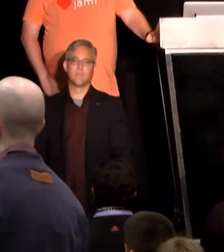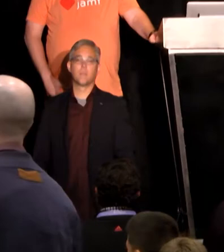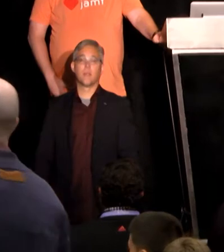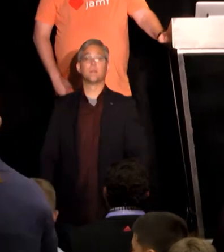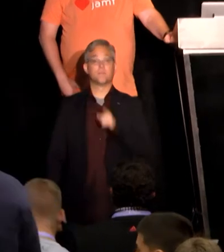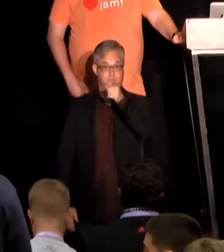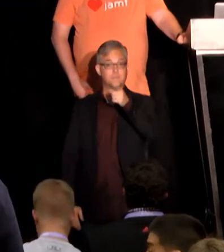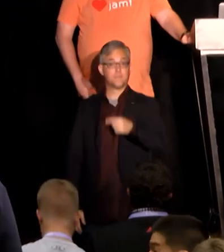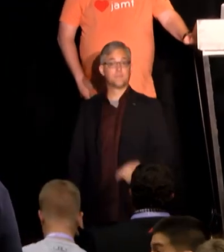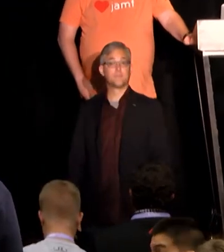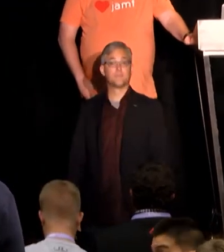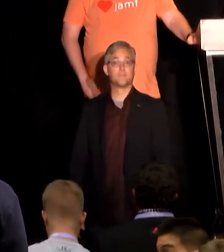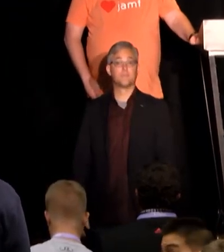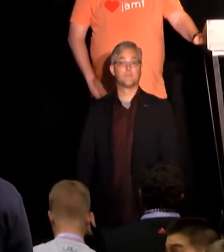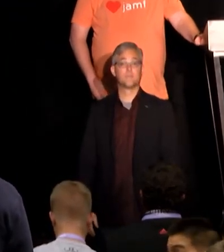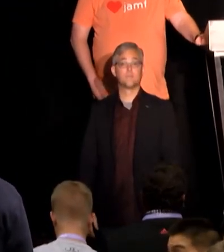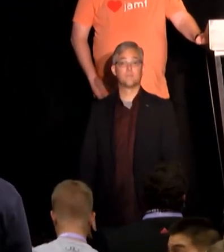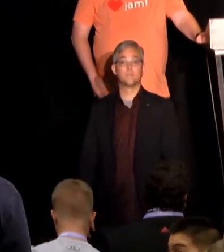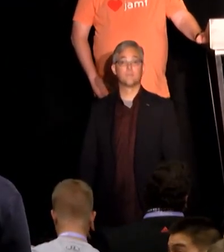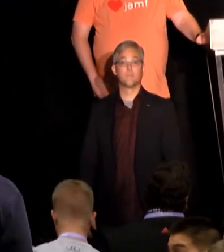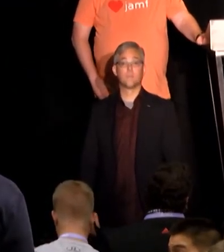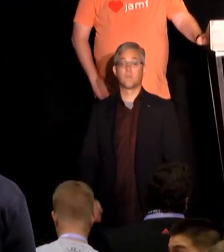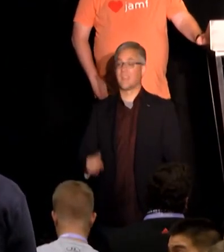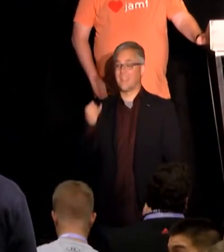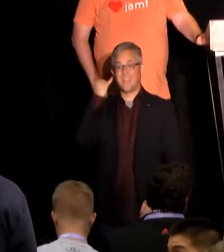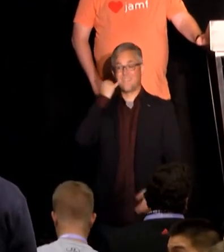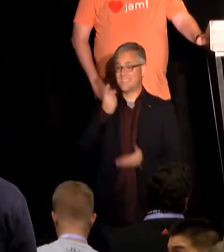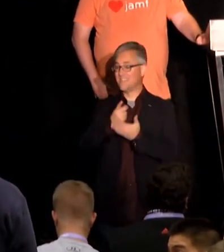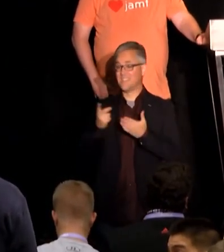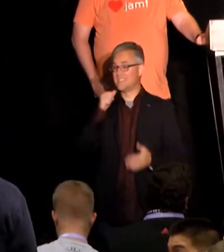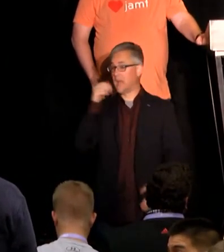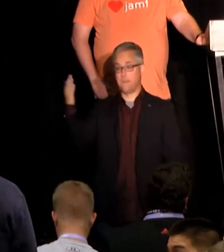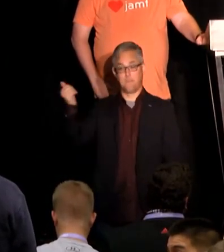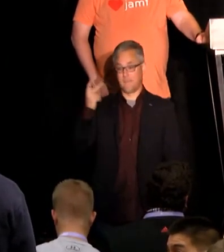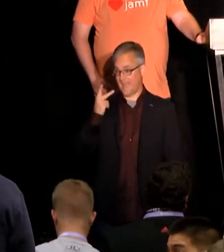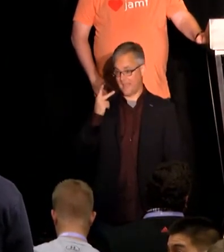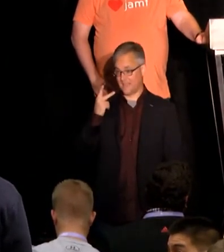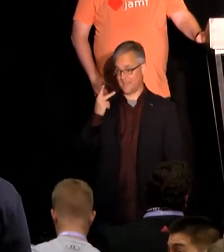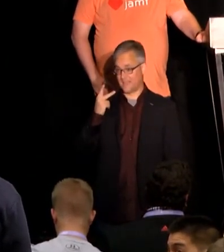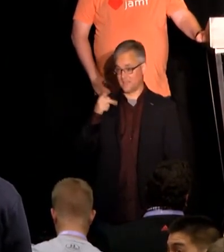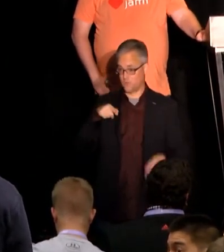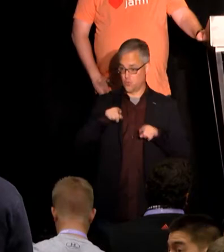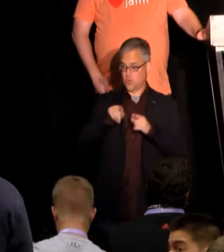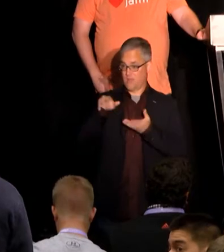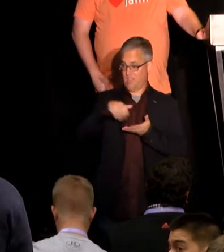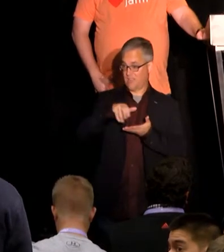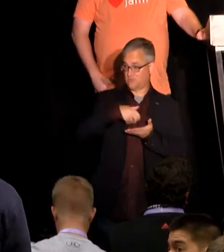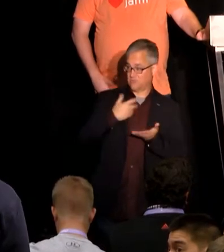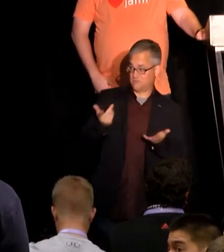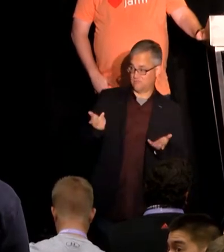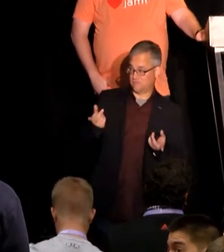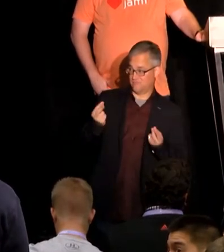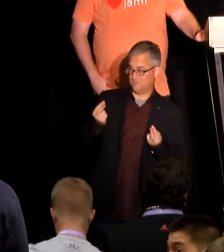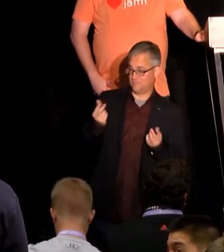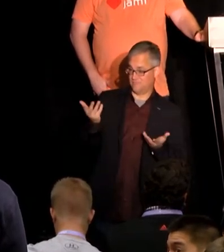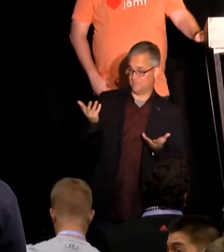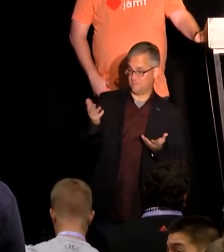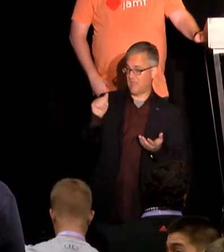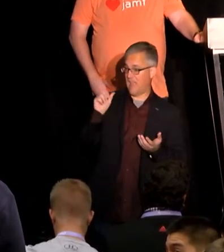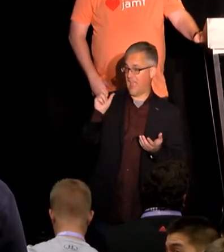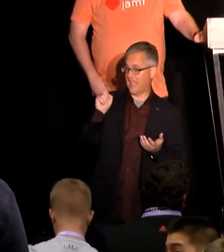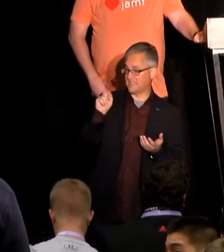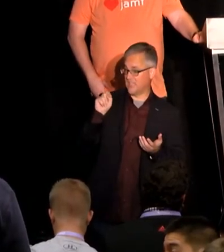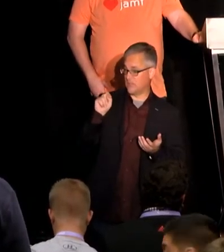Yes. So when a device doesn't come back in collection, what is your asset